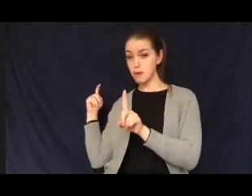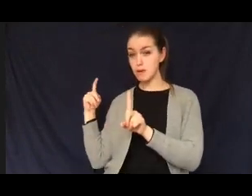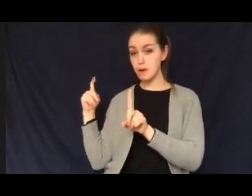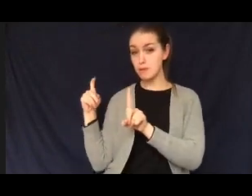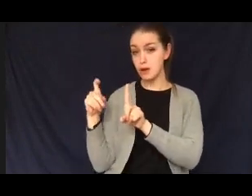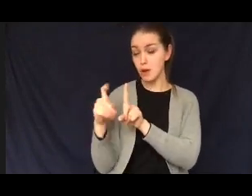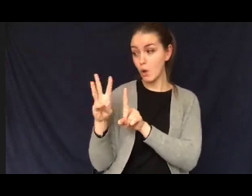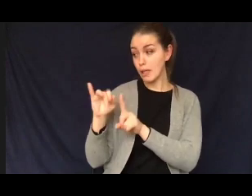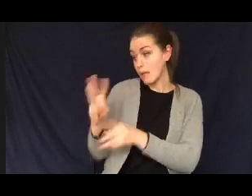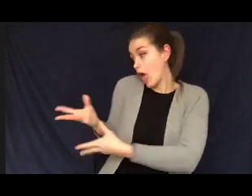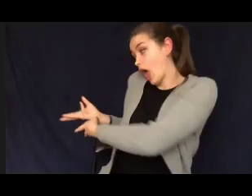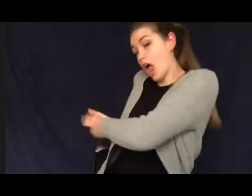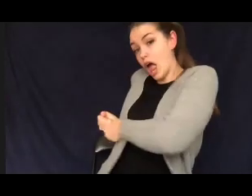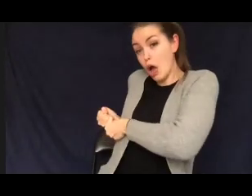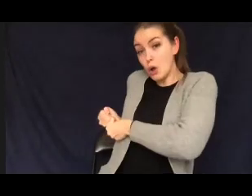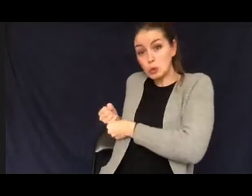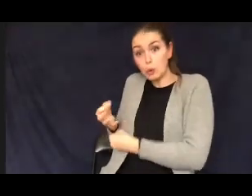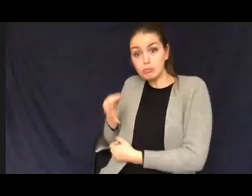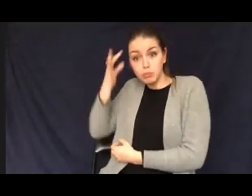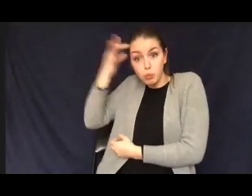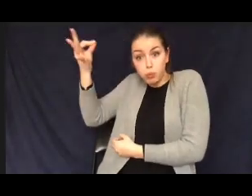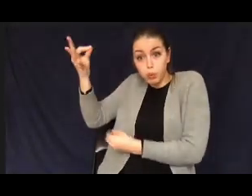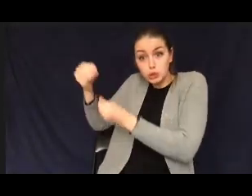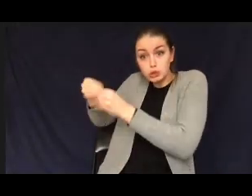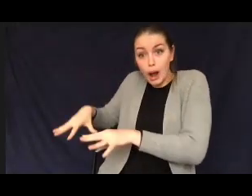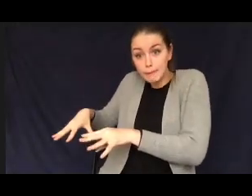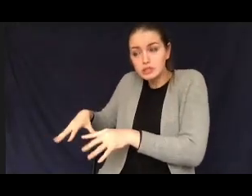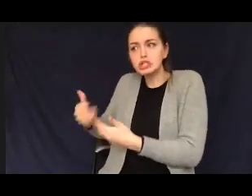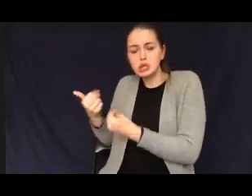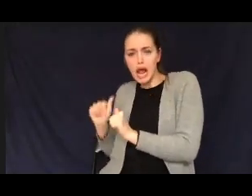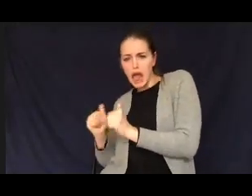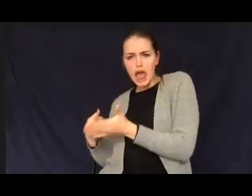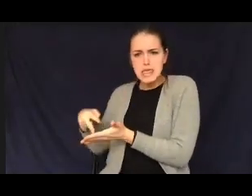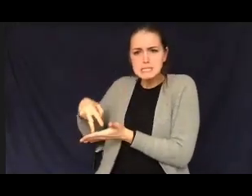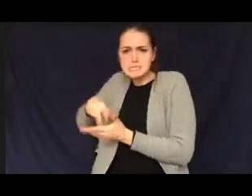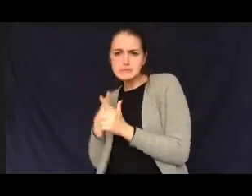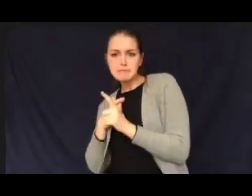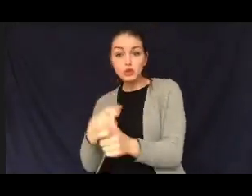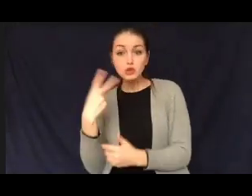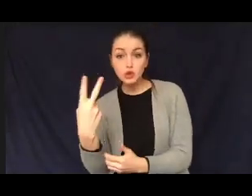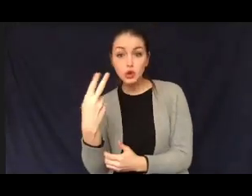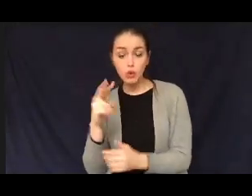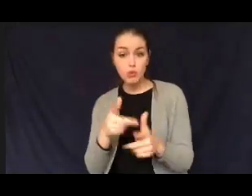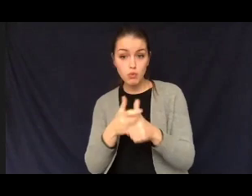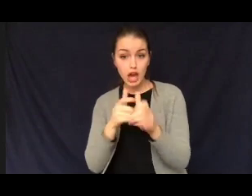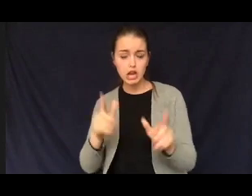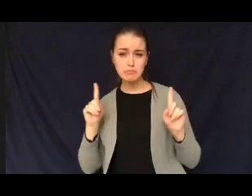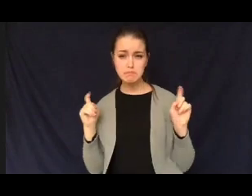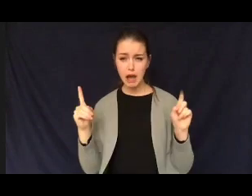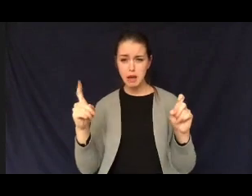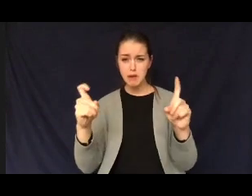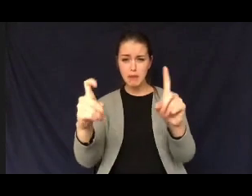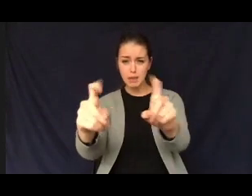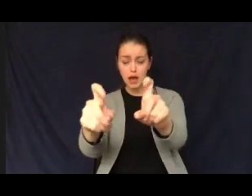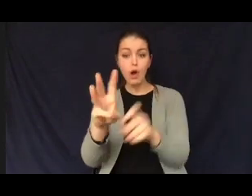it. As she tried to recover from the fumble, two other runners sped past her. Wilma and her team were suddenly